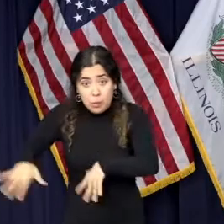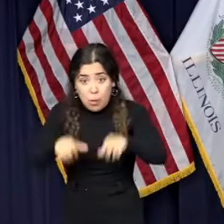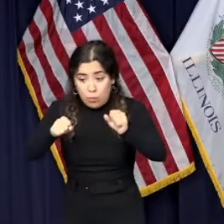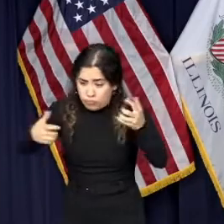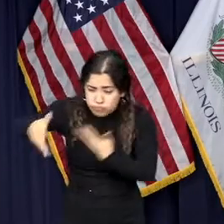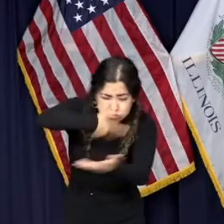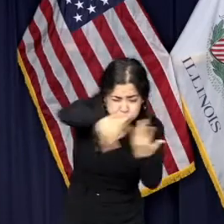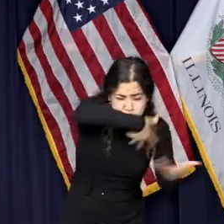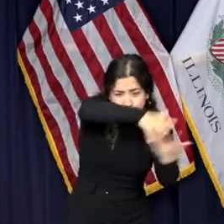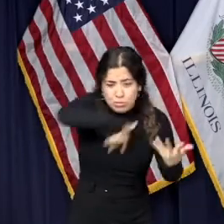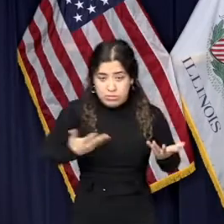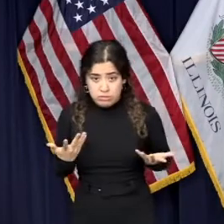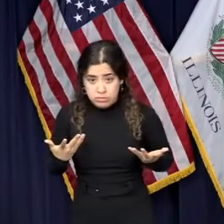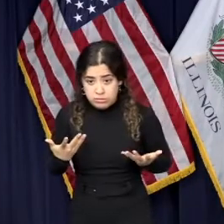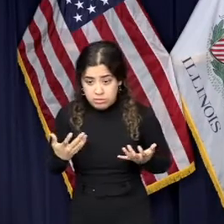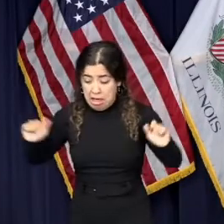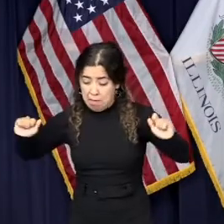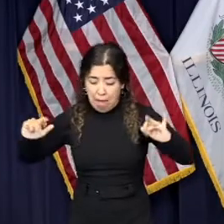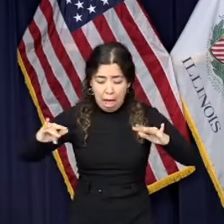those still being held